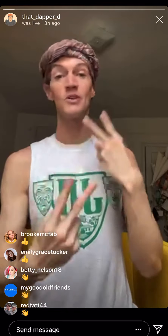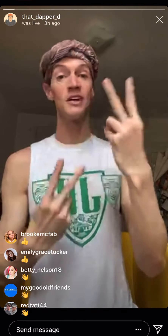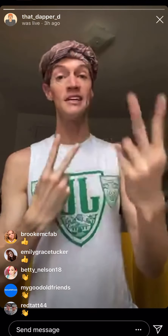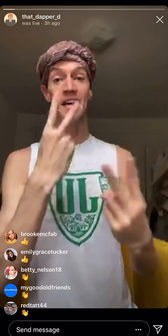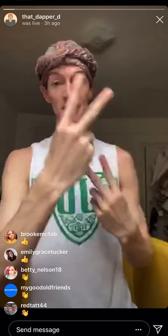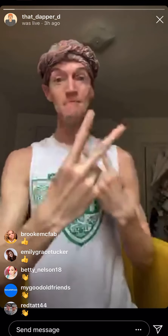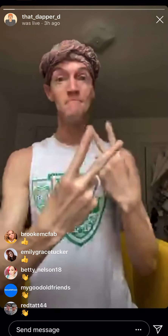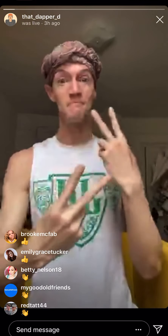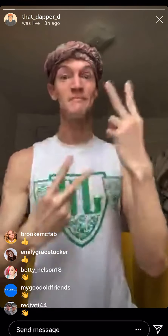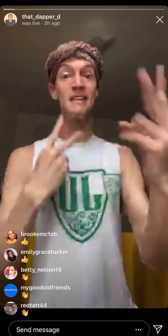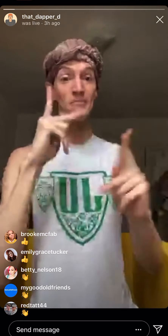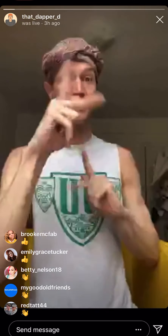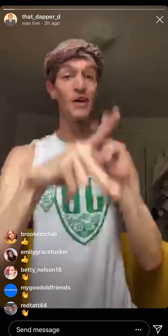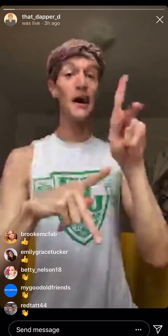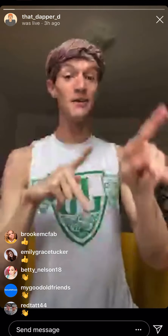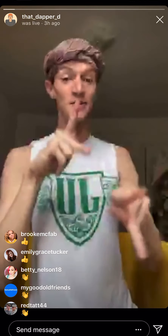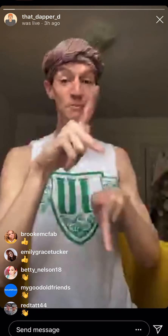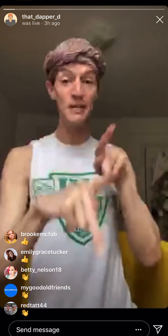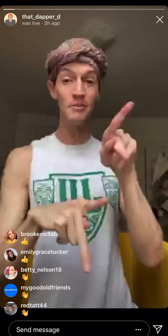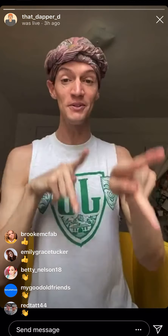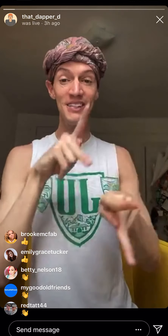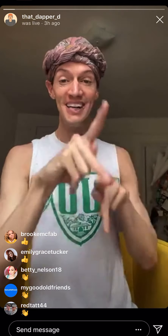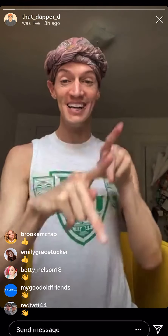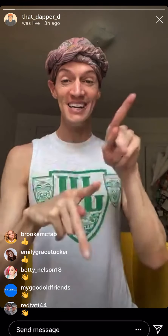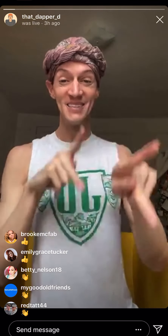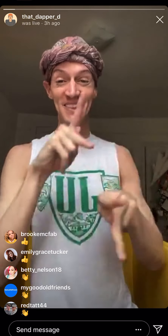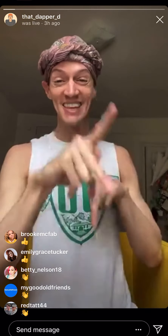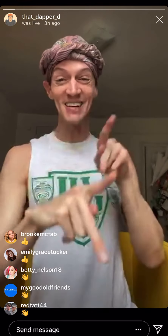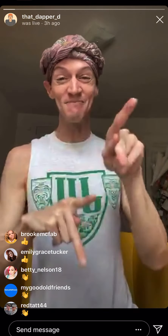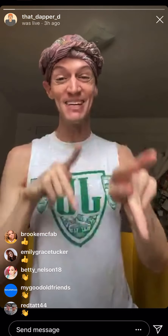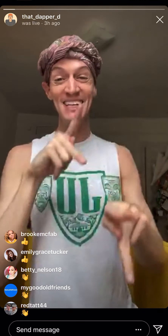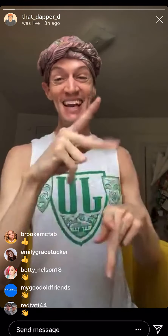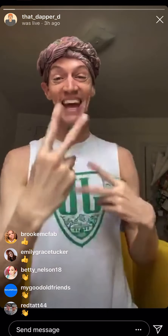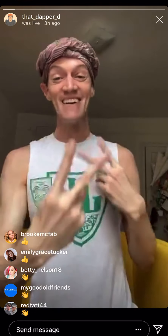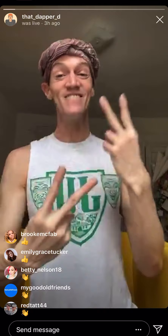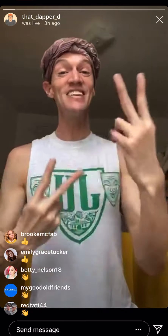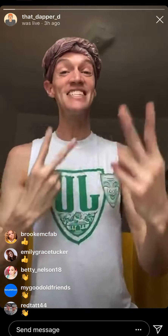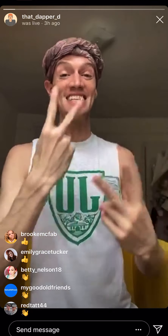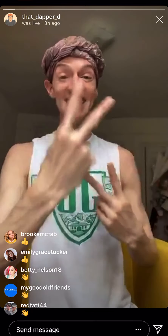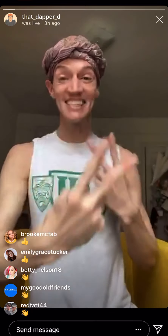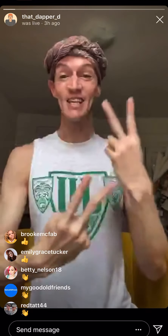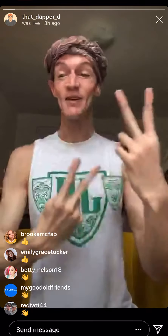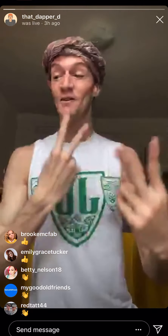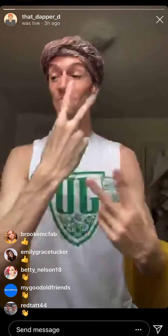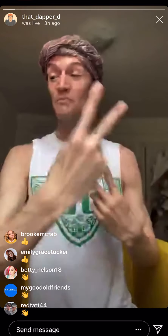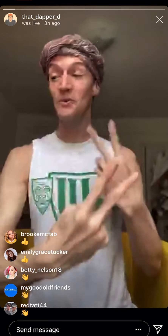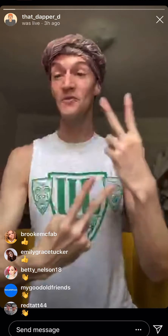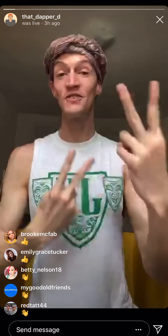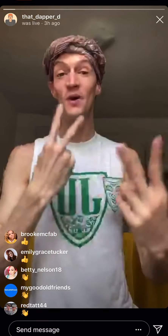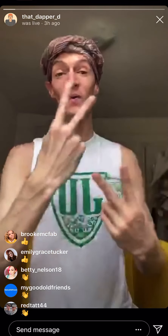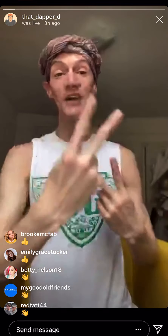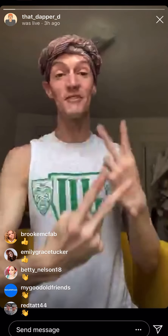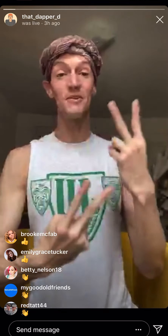um they both go out so people is with the letter p visit moves away from you